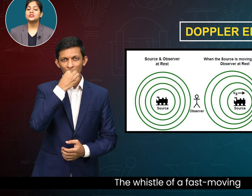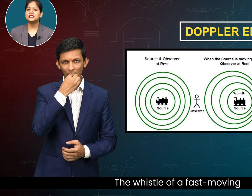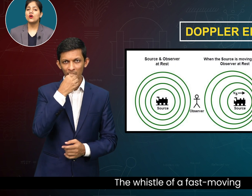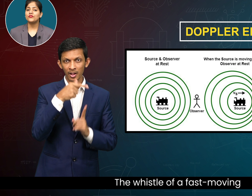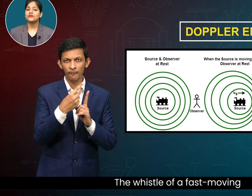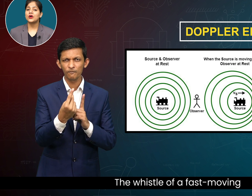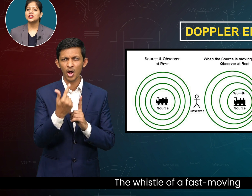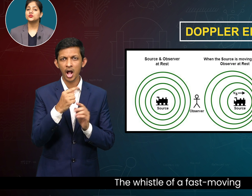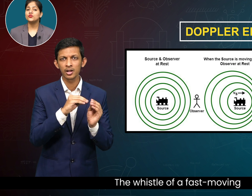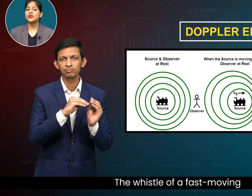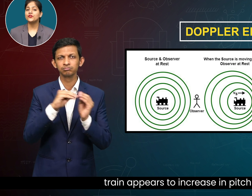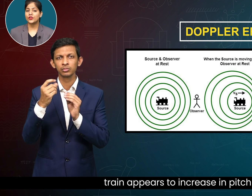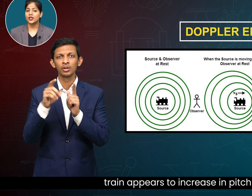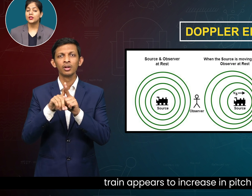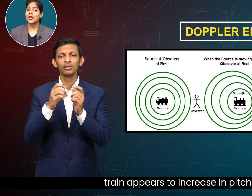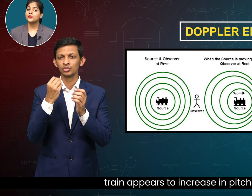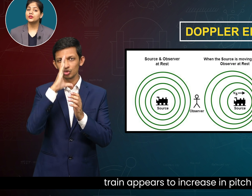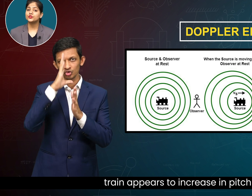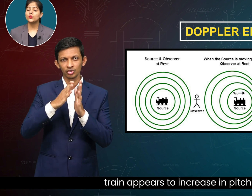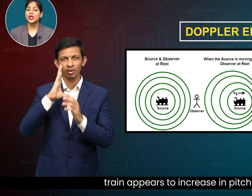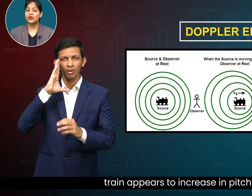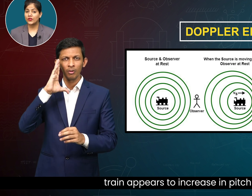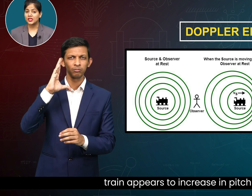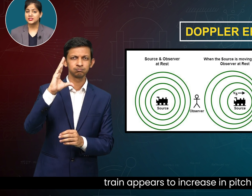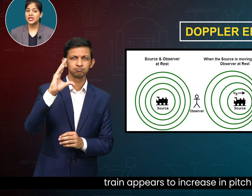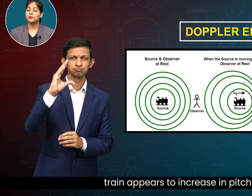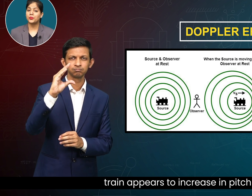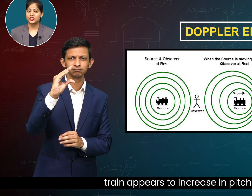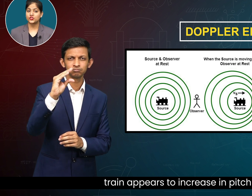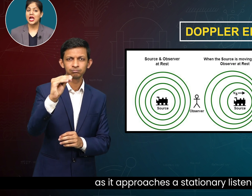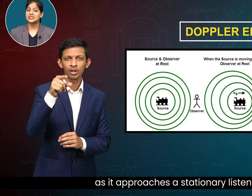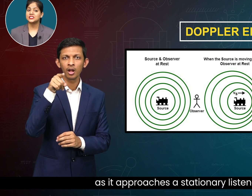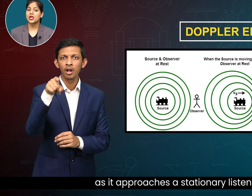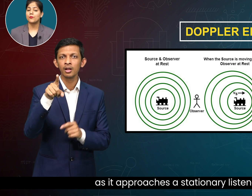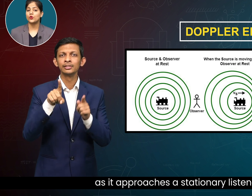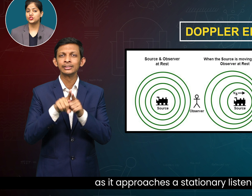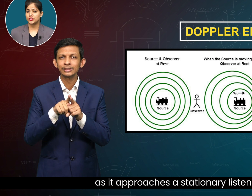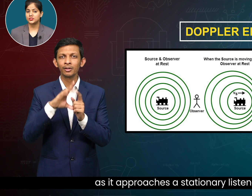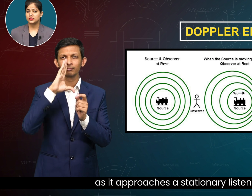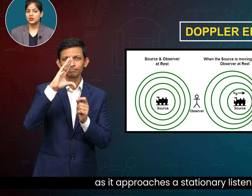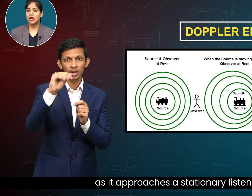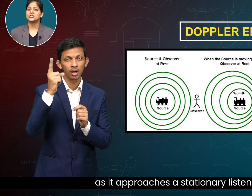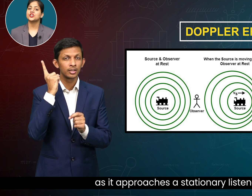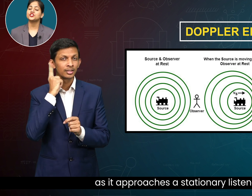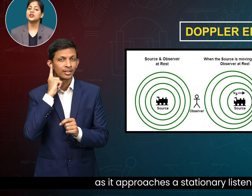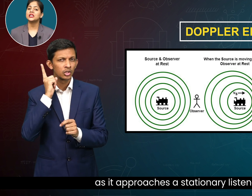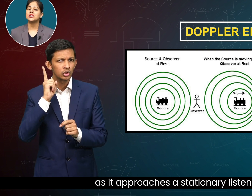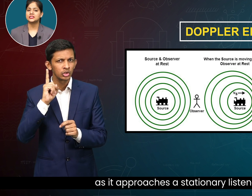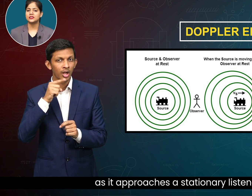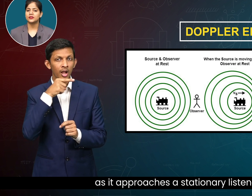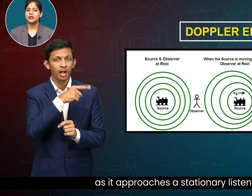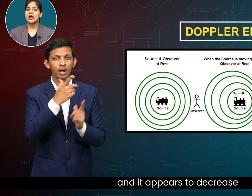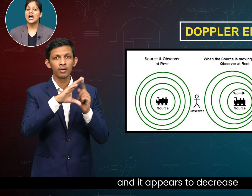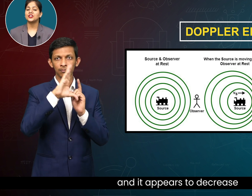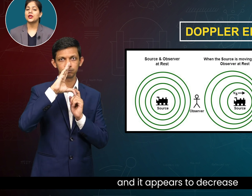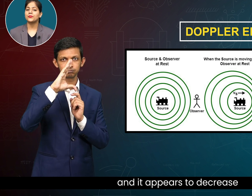The whistle of a fast-moving train appears to increase in pitch as it approaches a stationary